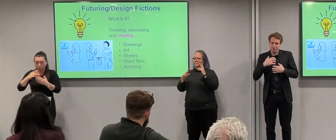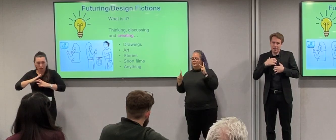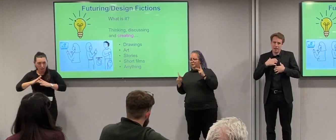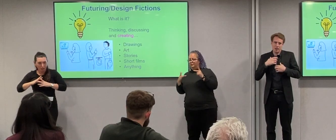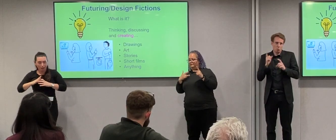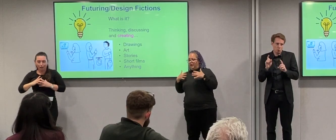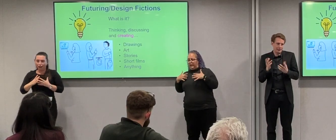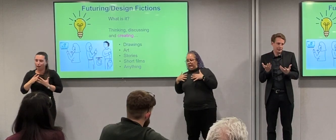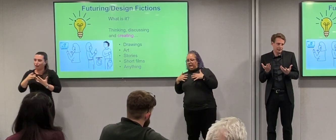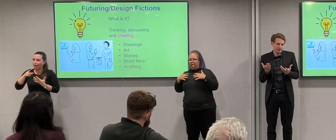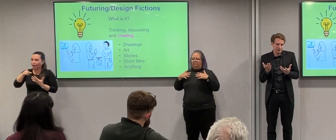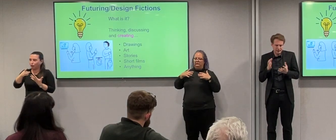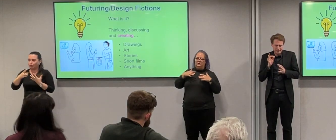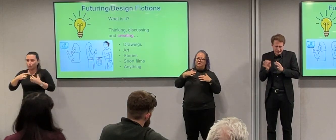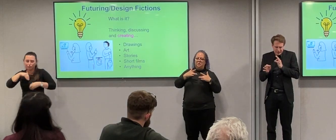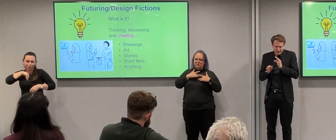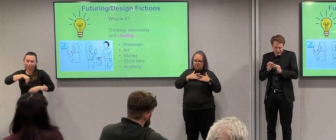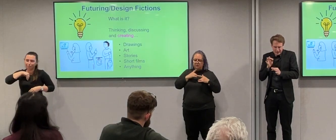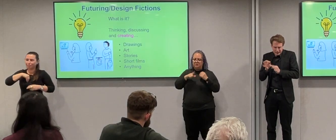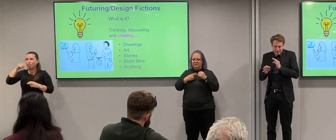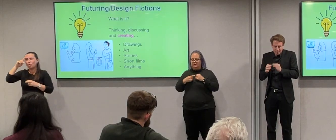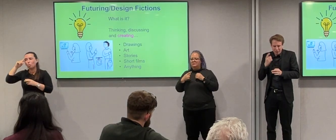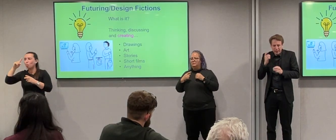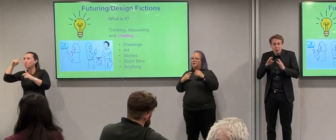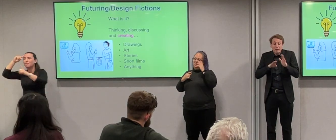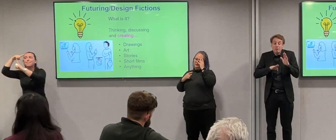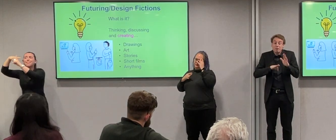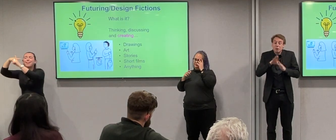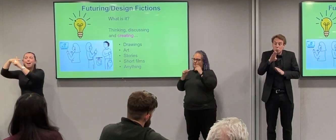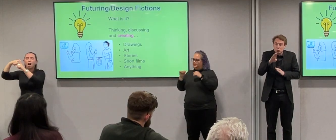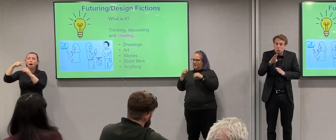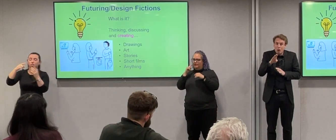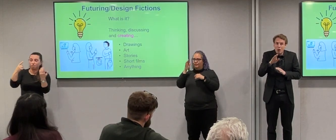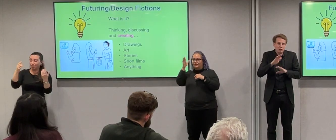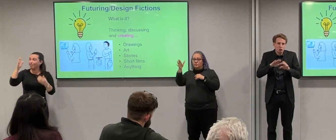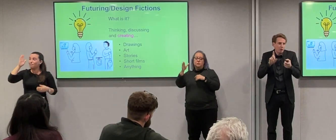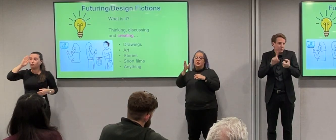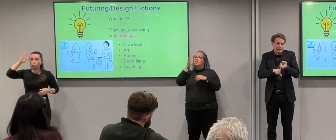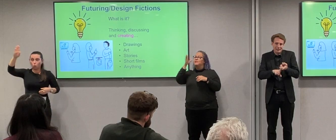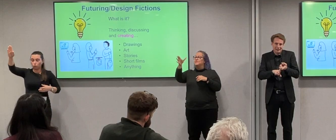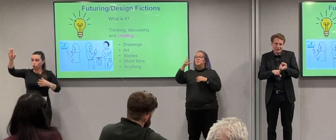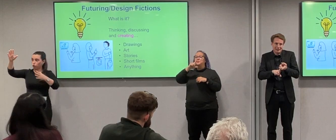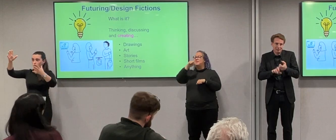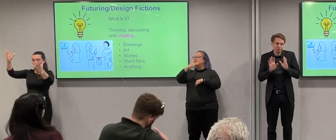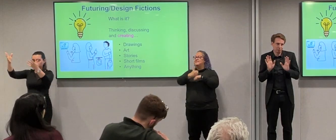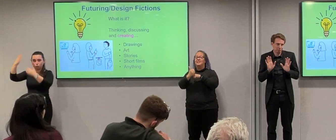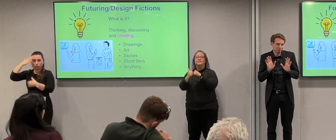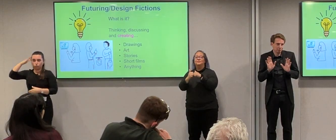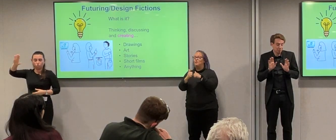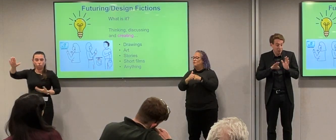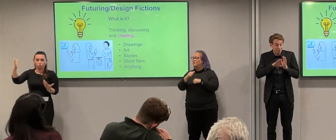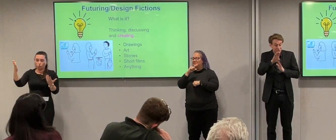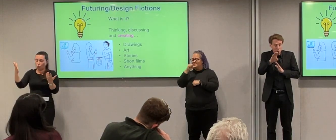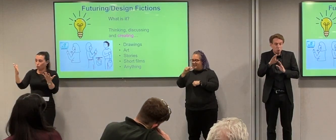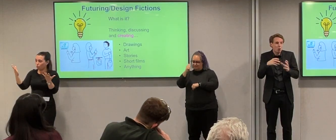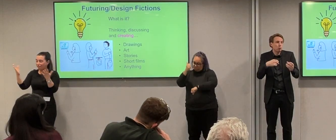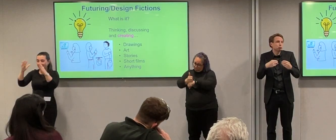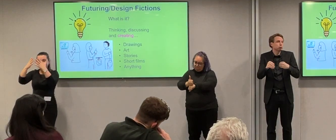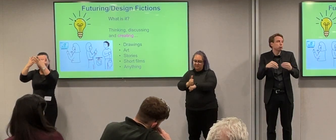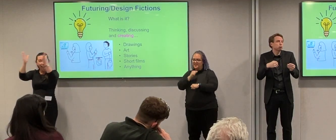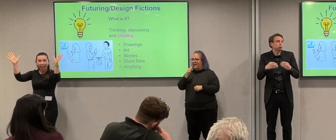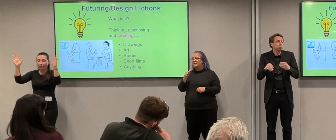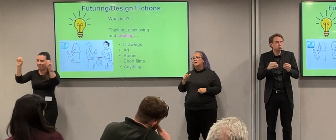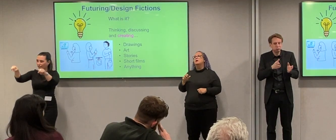sort of reinforce that the future's not set in stone, which is really easy with sort of the dystopian